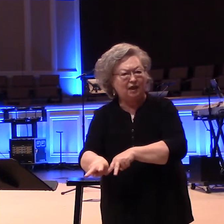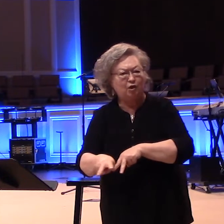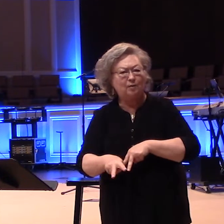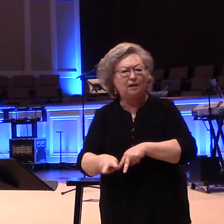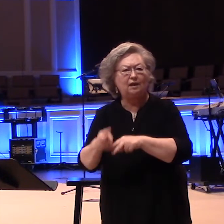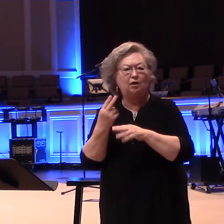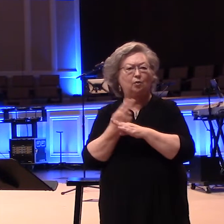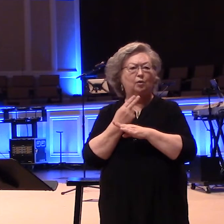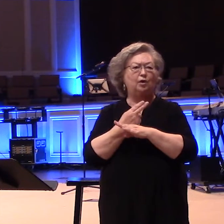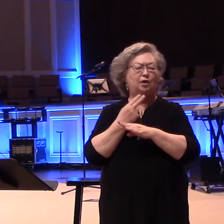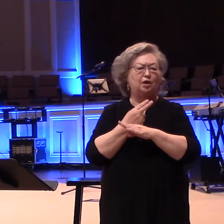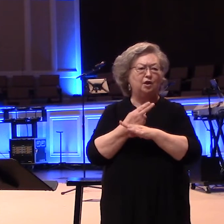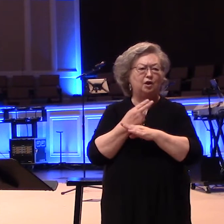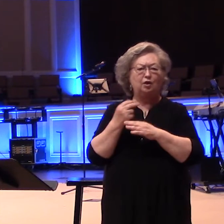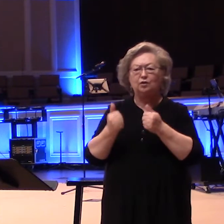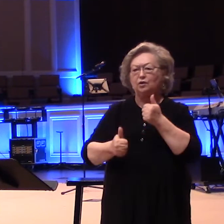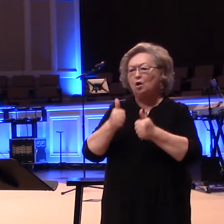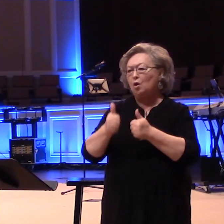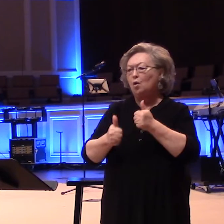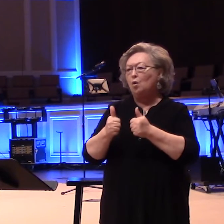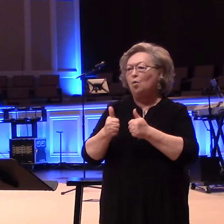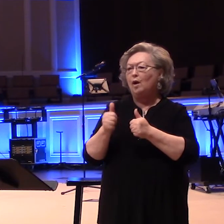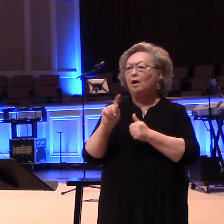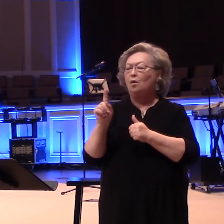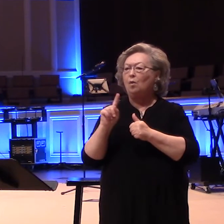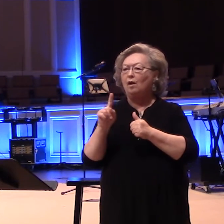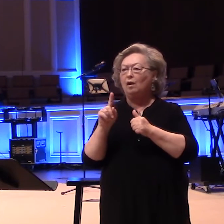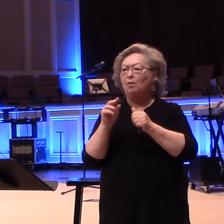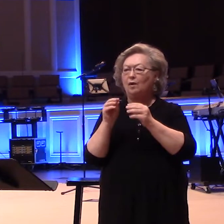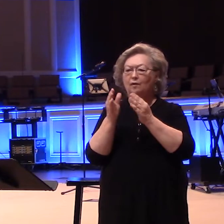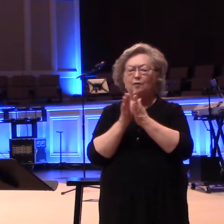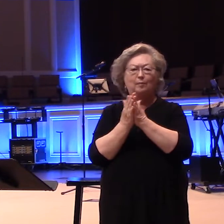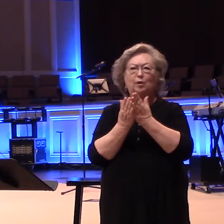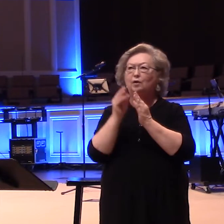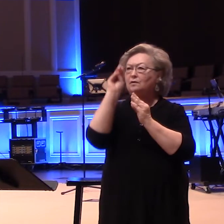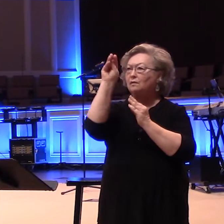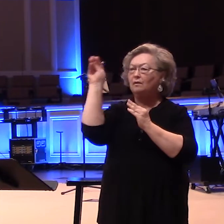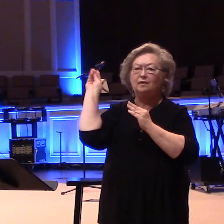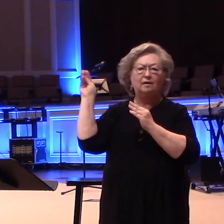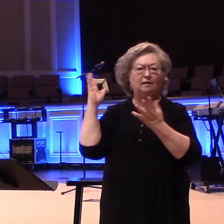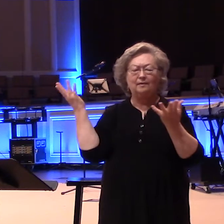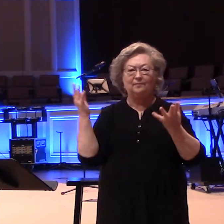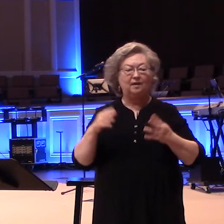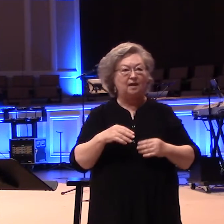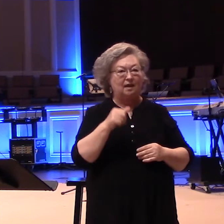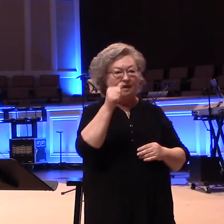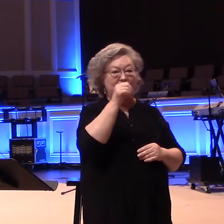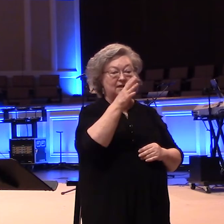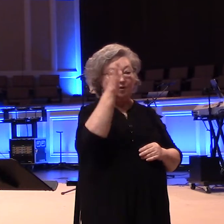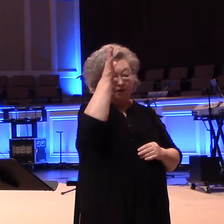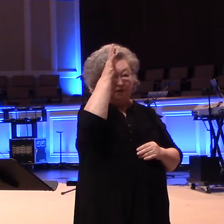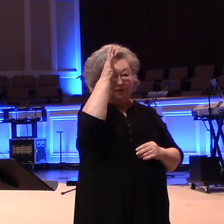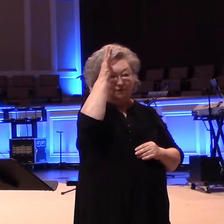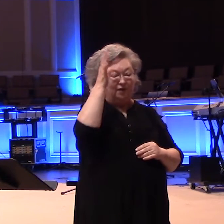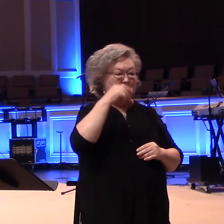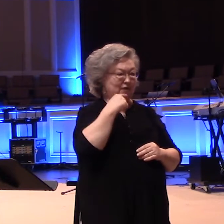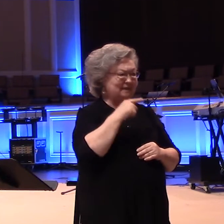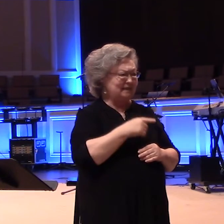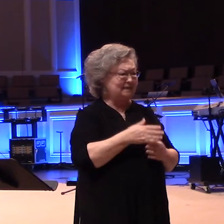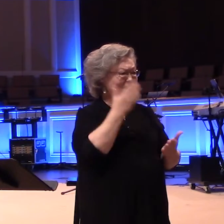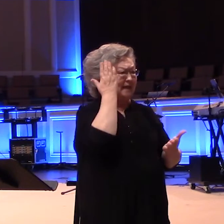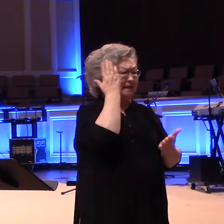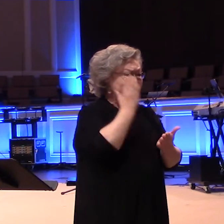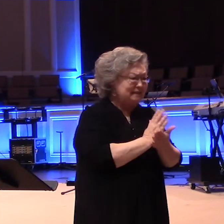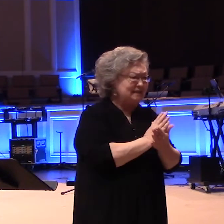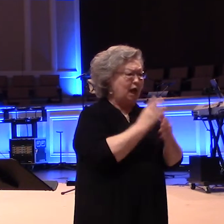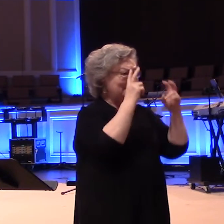say? Just clean your room. Just clean the room. It's time to do it. Quit talking about it and examining it and analyzing it to